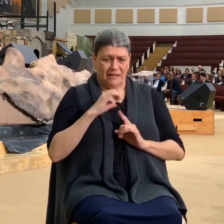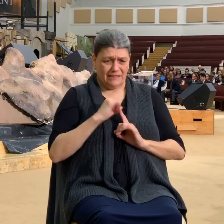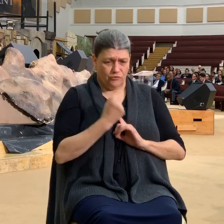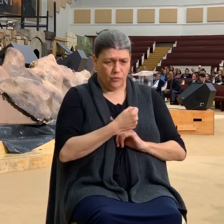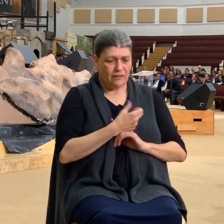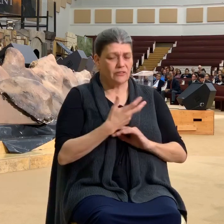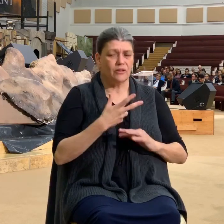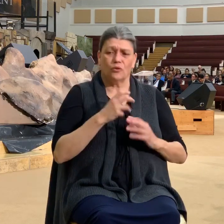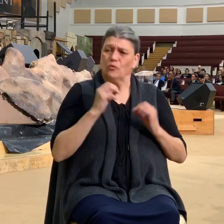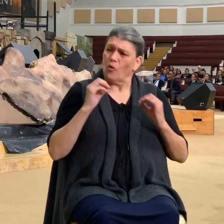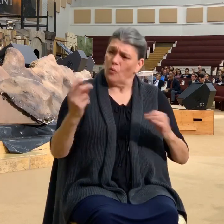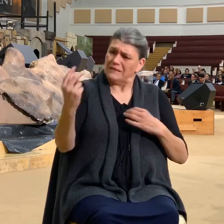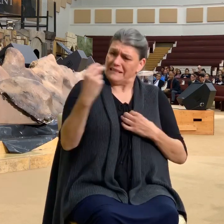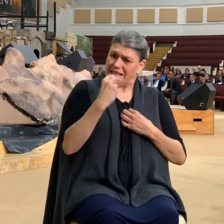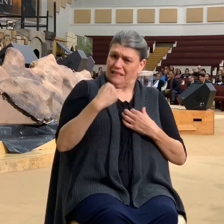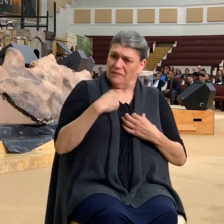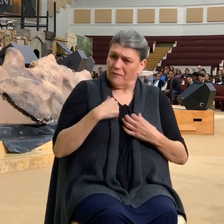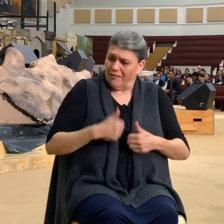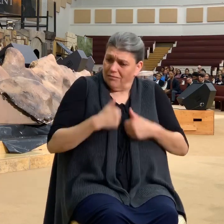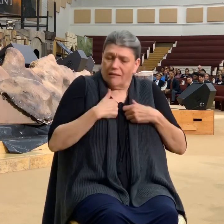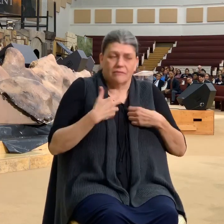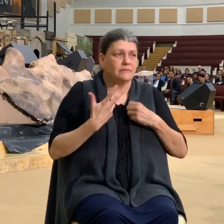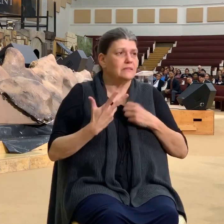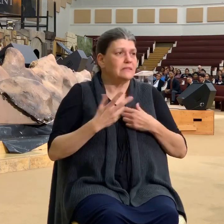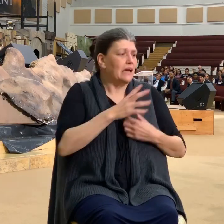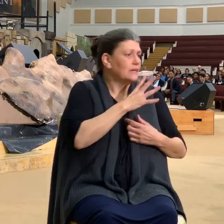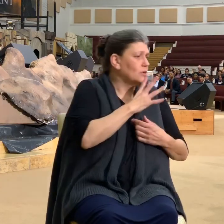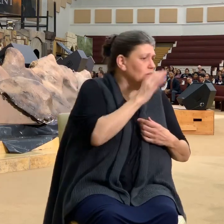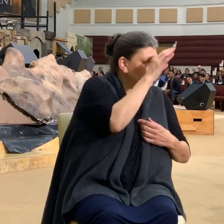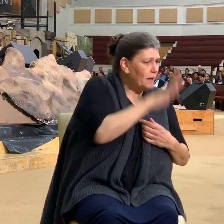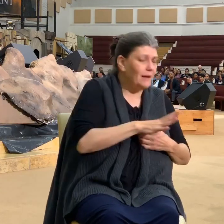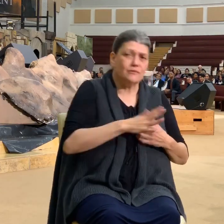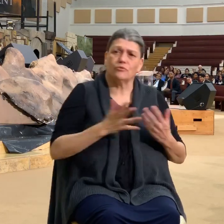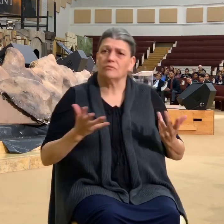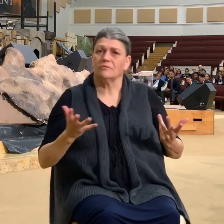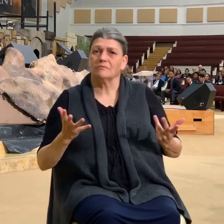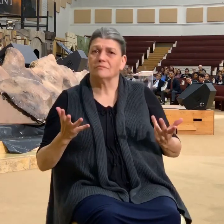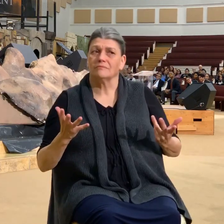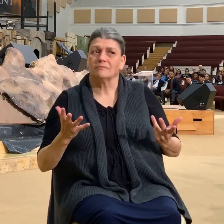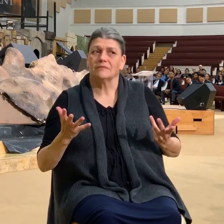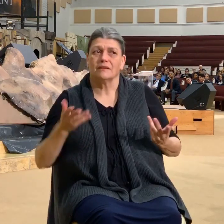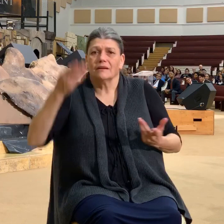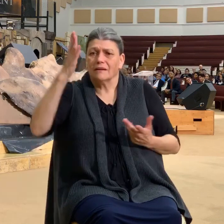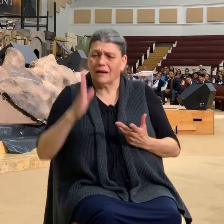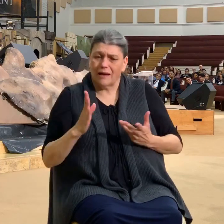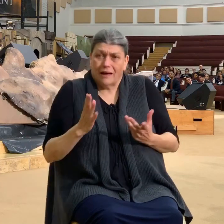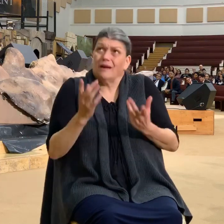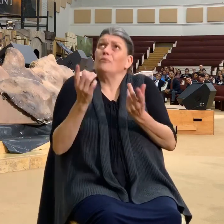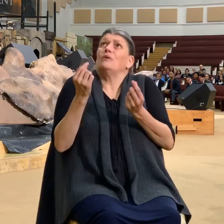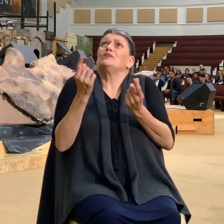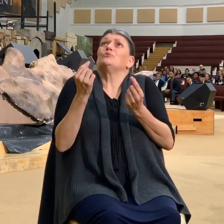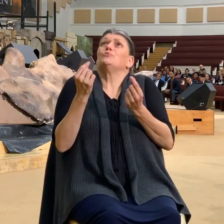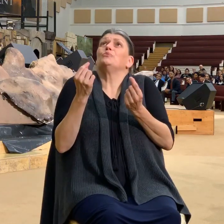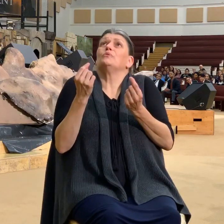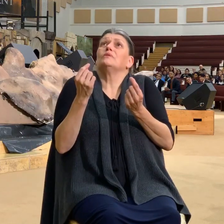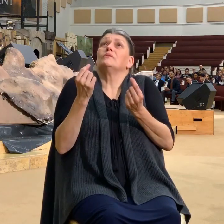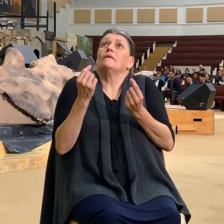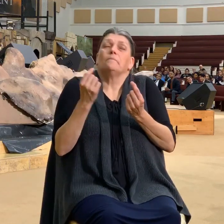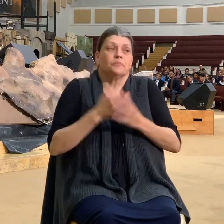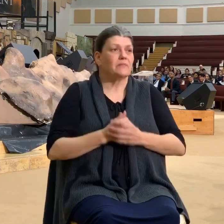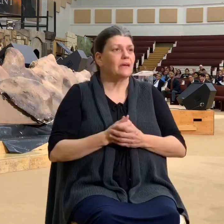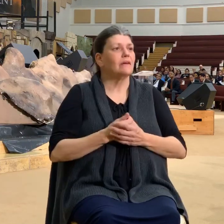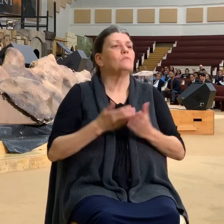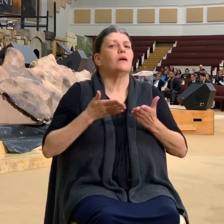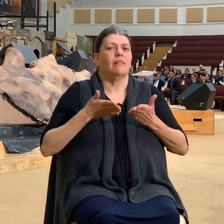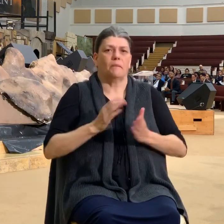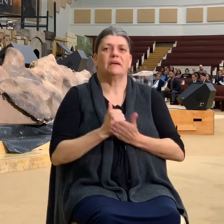Nobody sees this. And I talked to pastor, and God, what is it going to be? And so let me